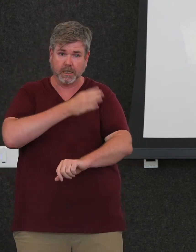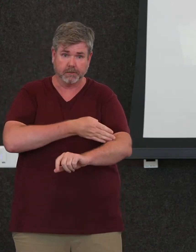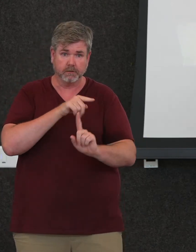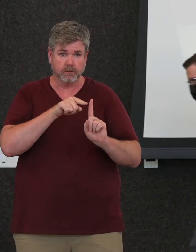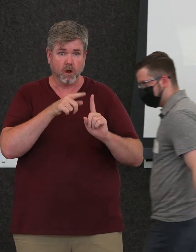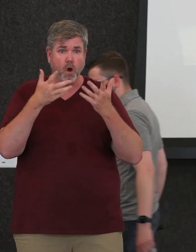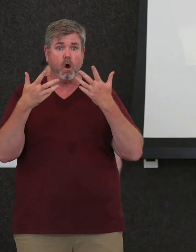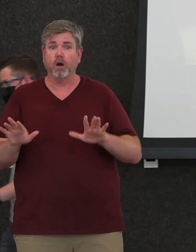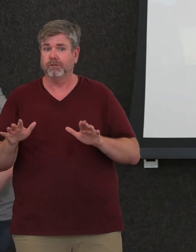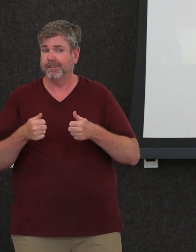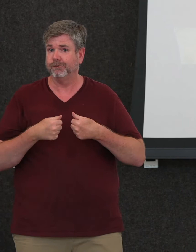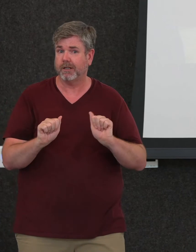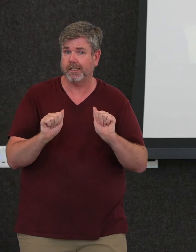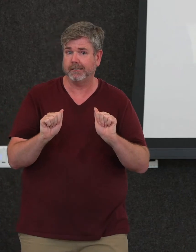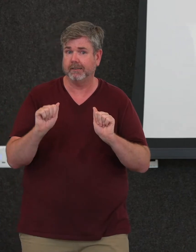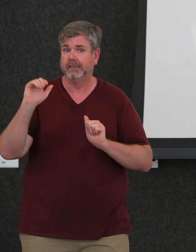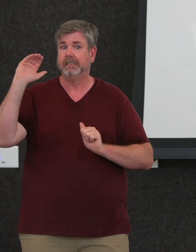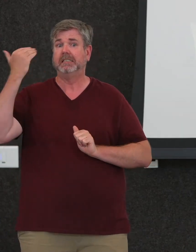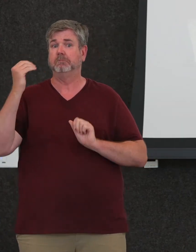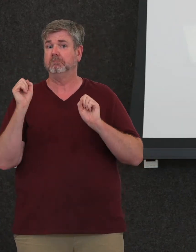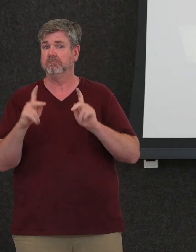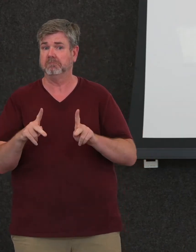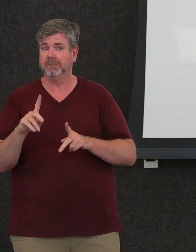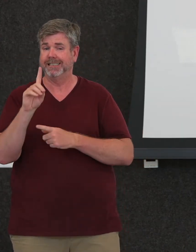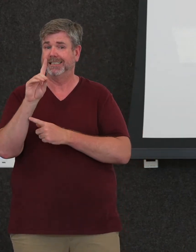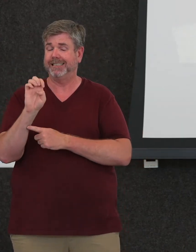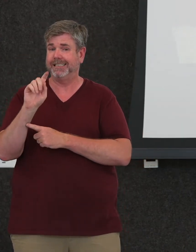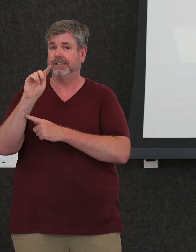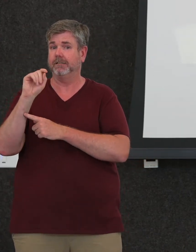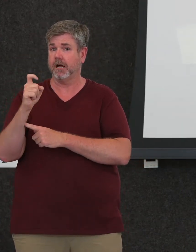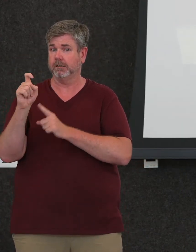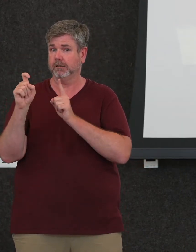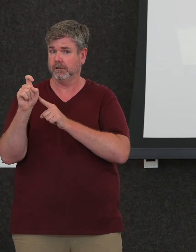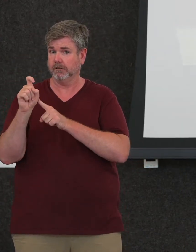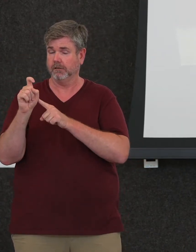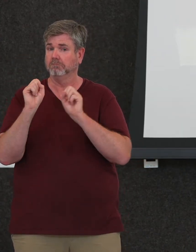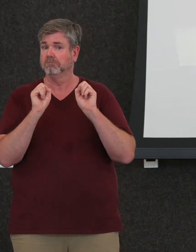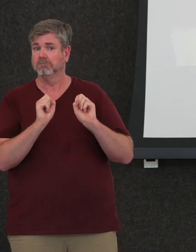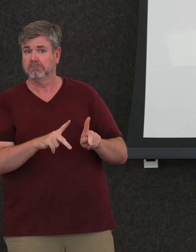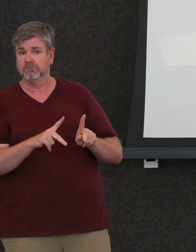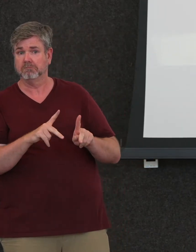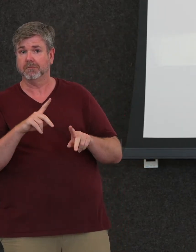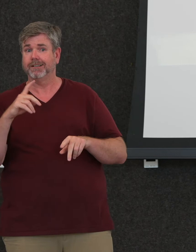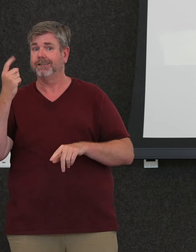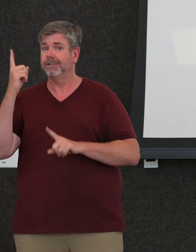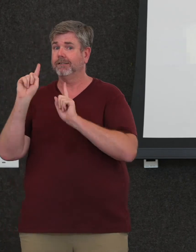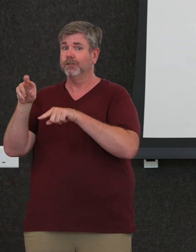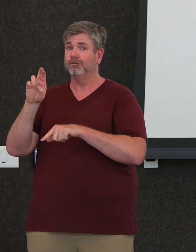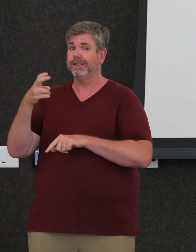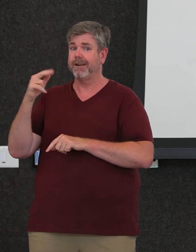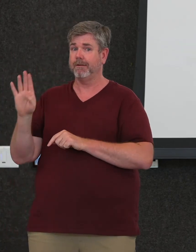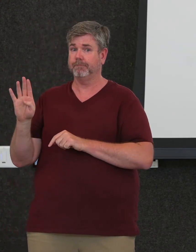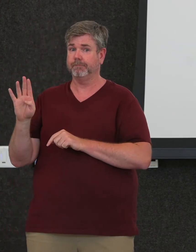gone through detox maybe you've gone through rehab, they're not out of the woods yet. Okay, those drugs can still hold